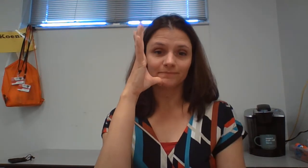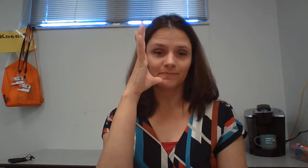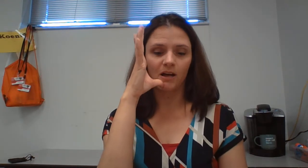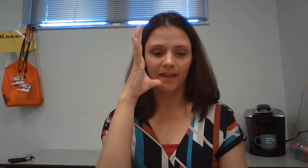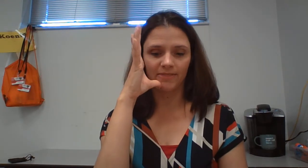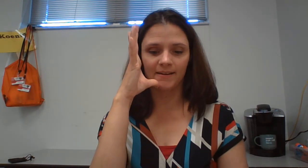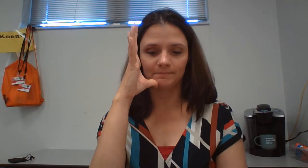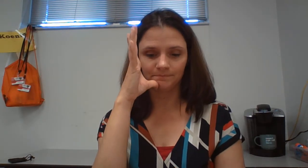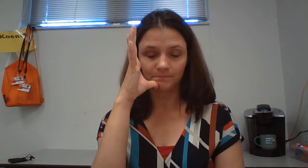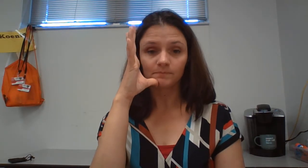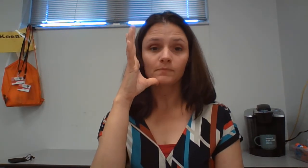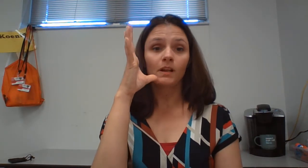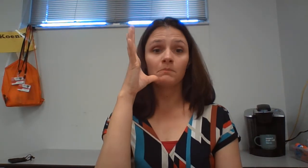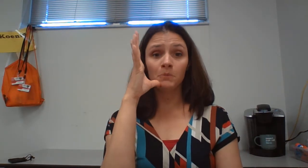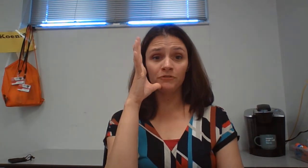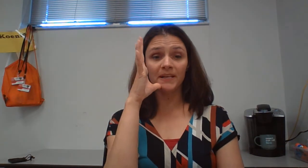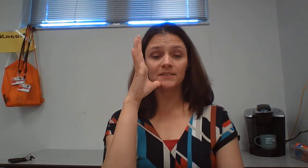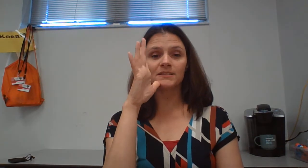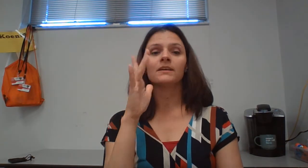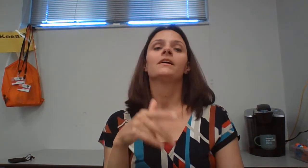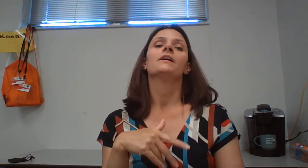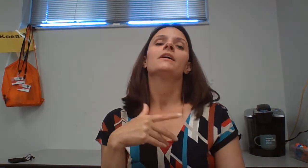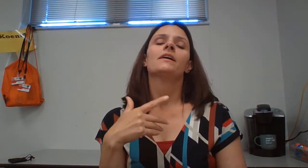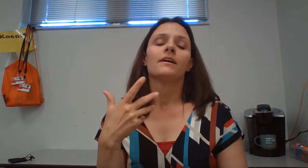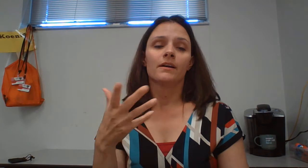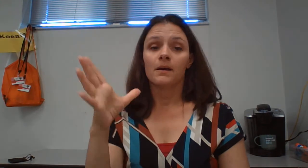I'll get that. Movement.